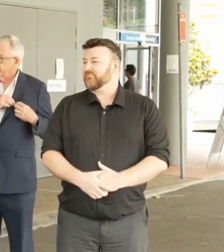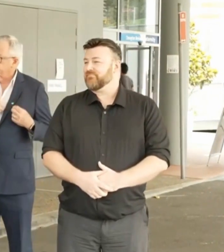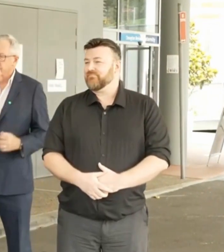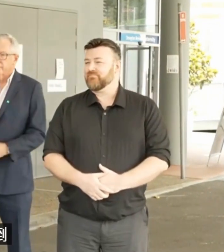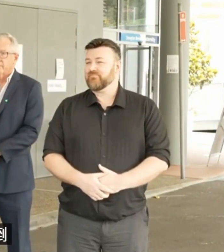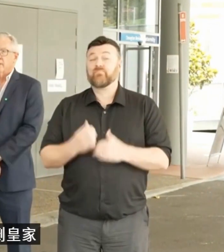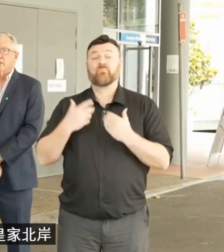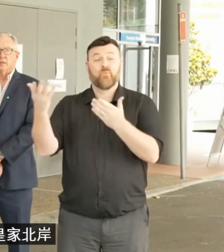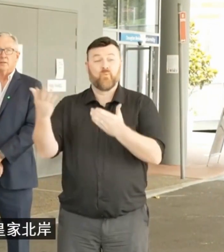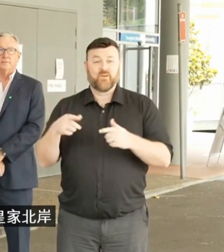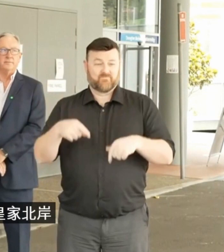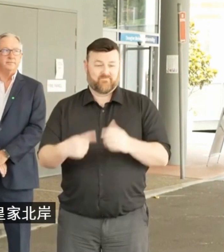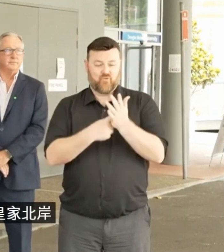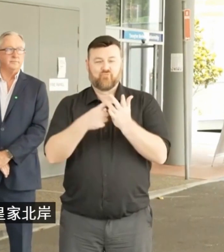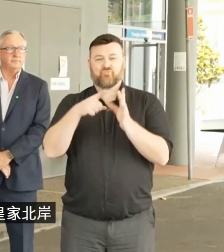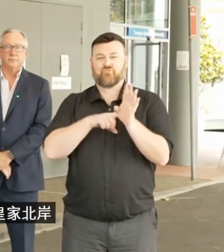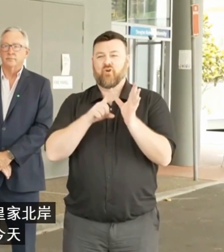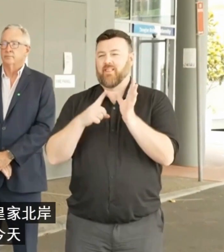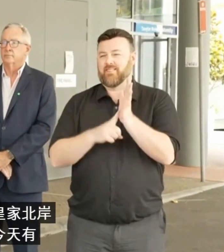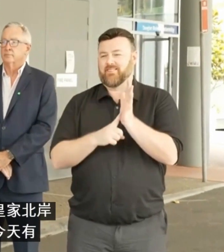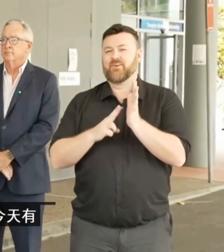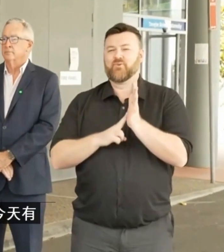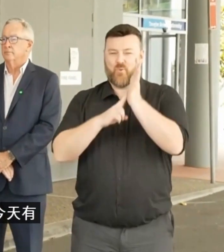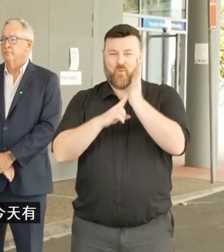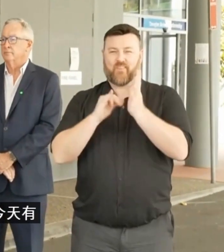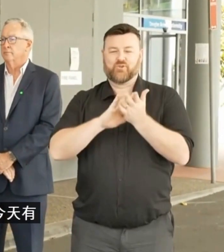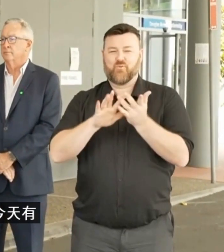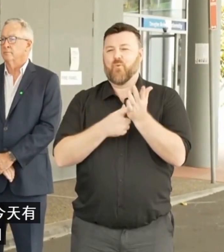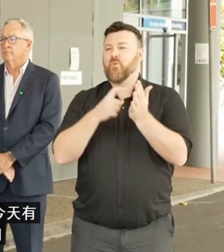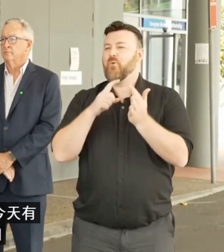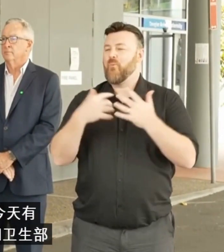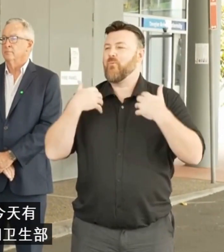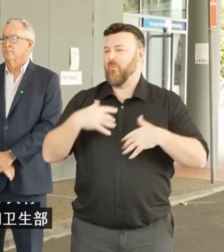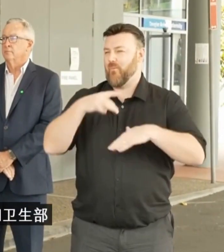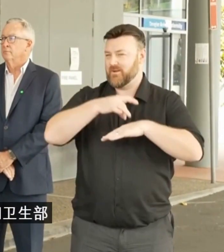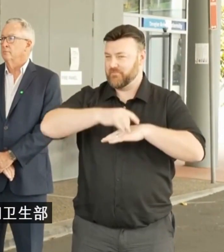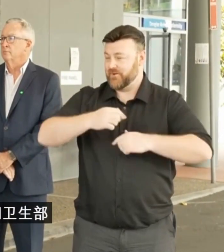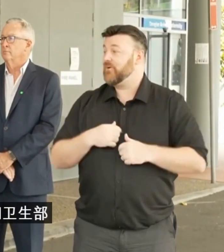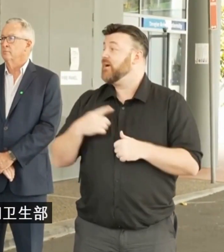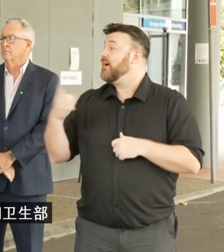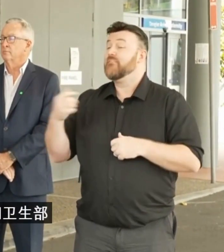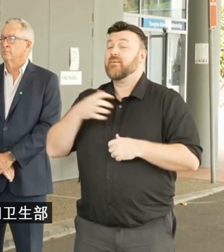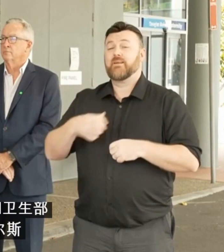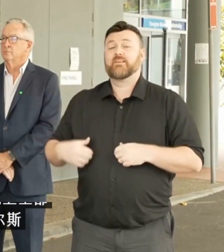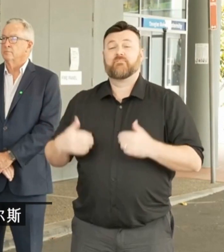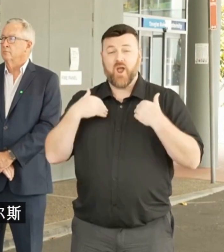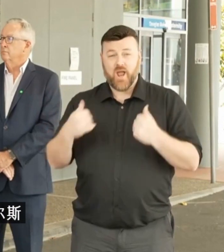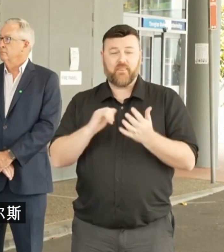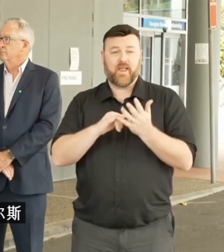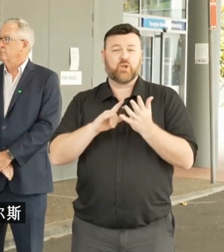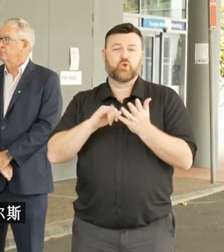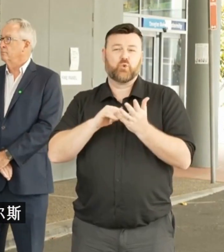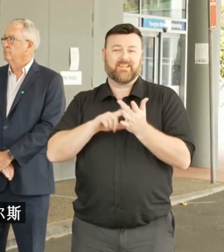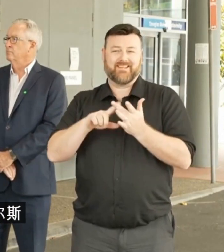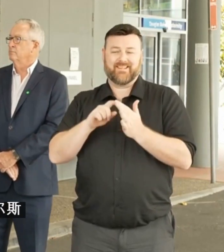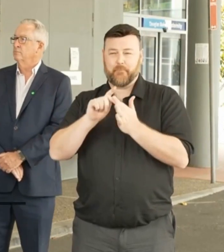Well, welcome to Royal North Shore Hospital. I'm so excited to have the Premier, the Minister for Health and Susan Pearce, the Deputy Secretary of Health, here with us